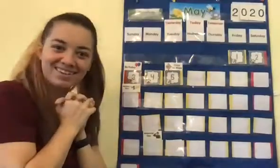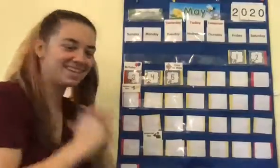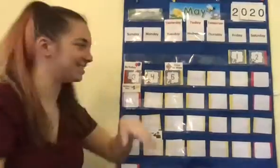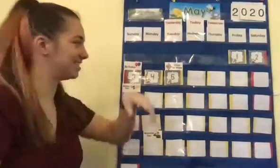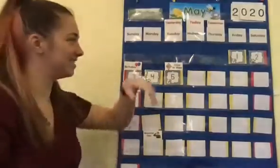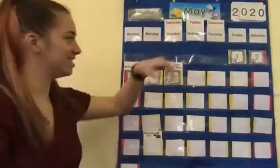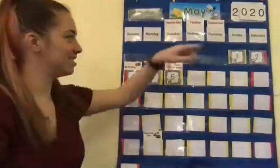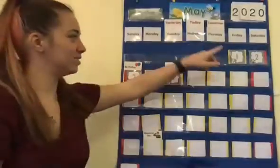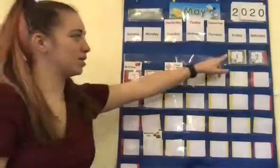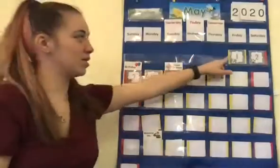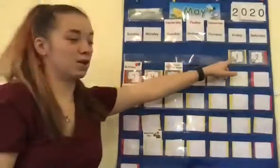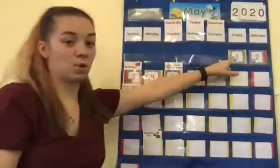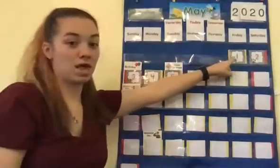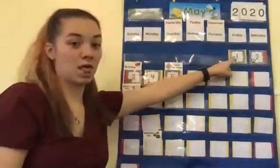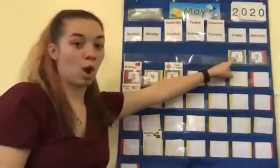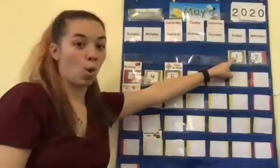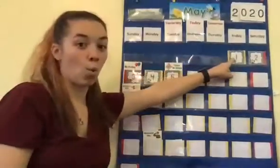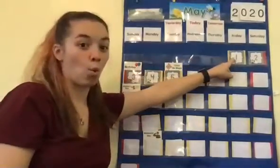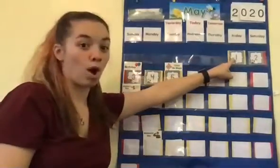days, starting with